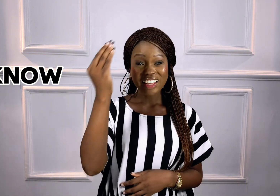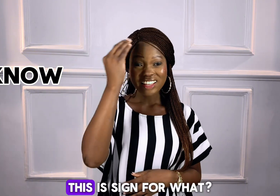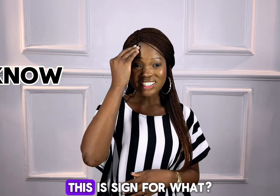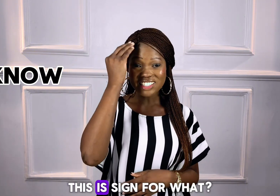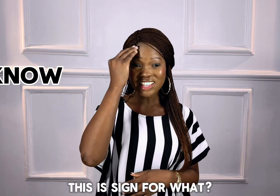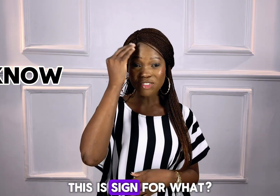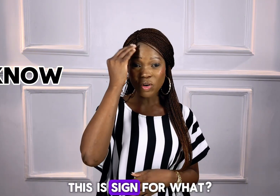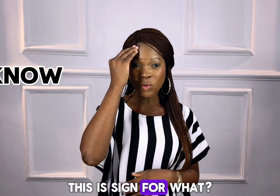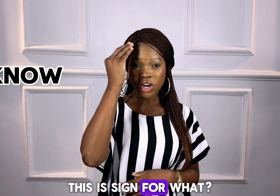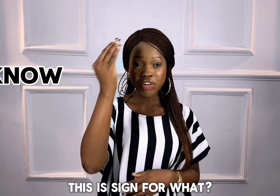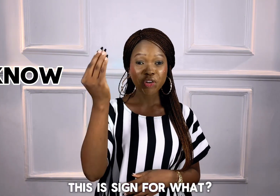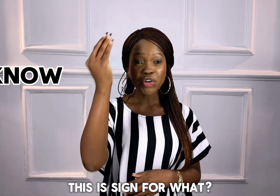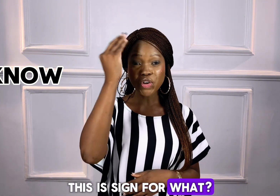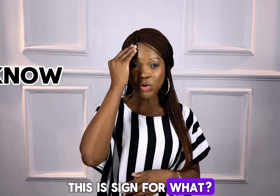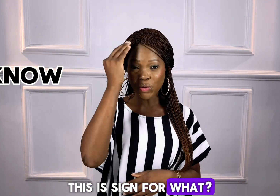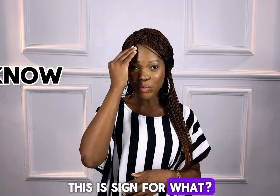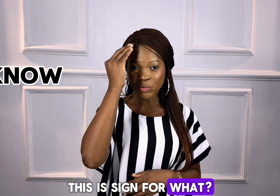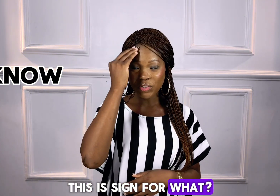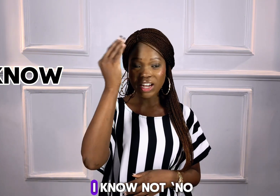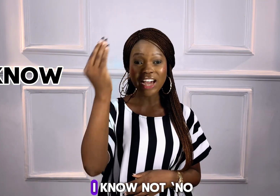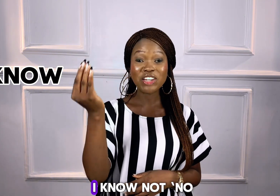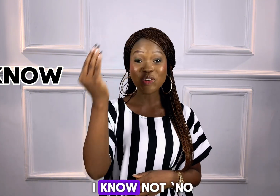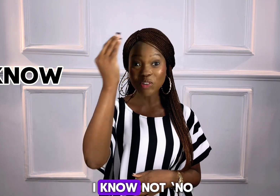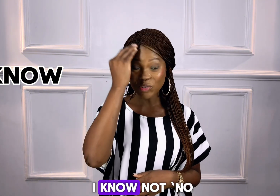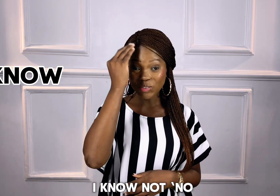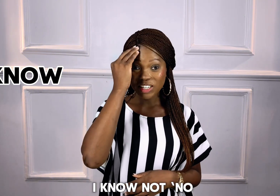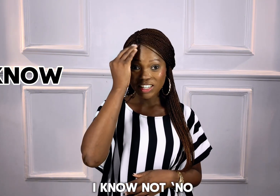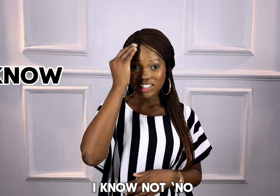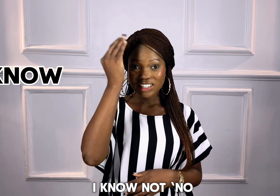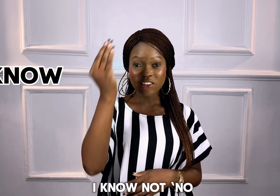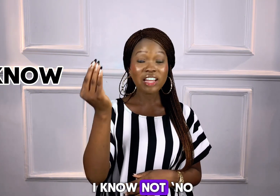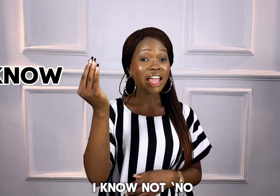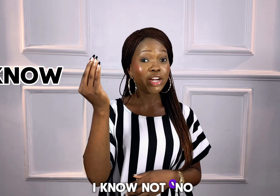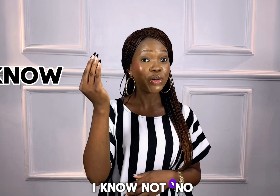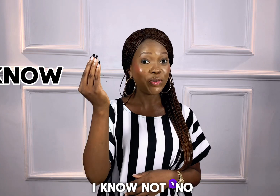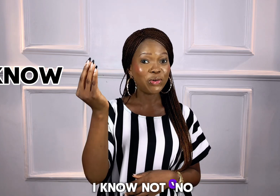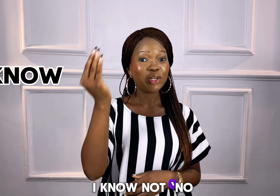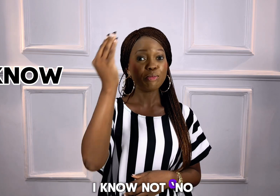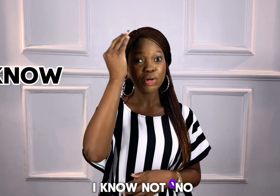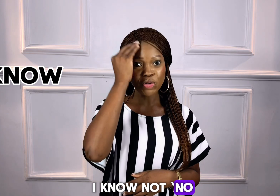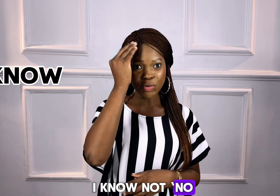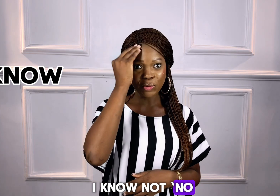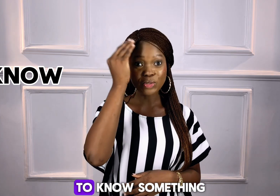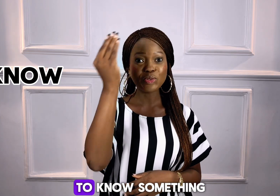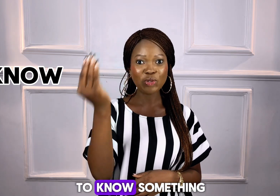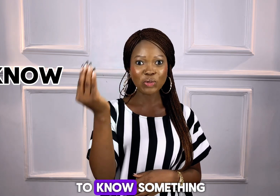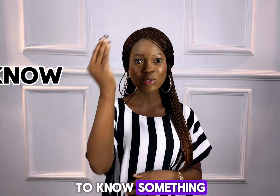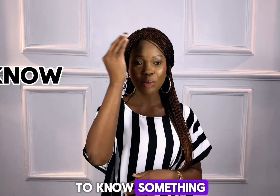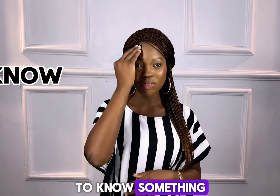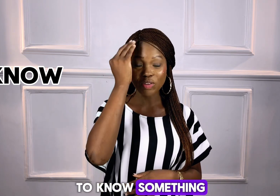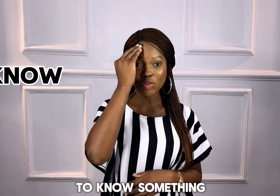This is sign for what? Know. I know. Not N-O, but know. To know something.